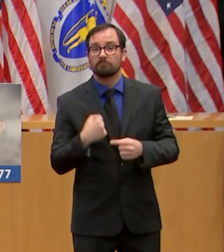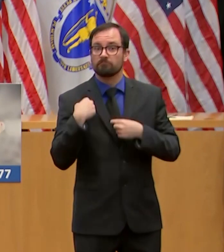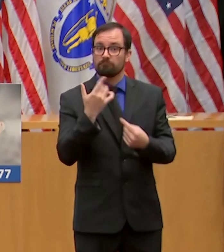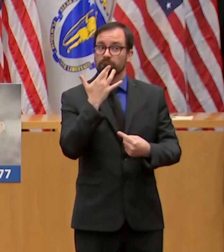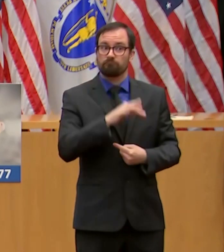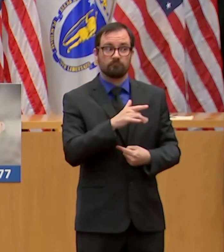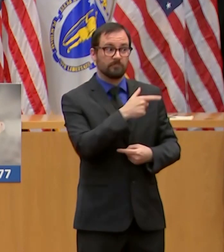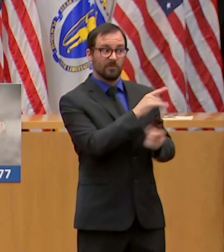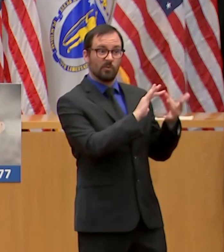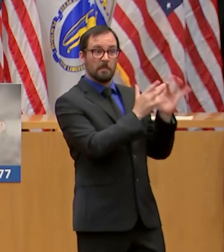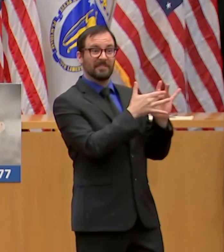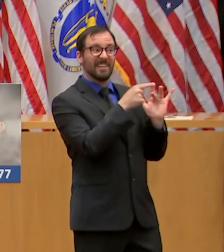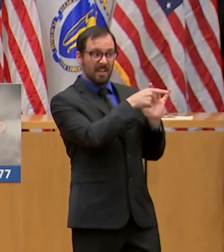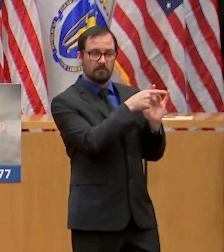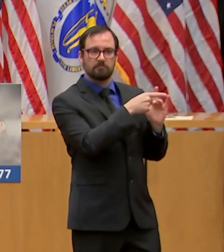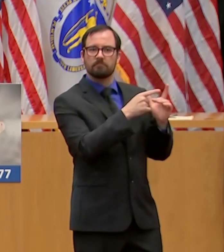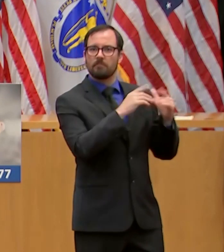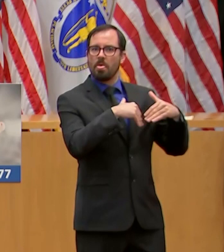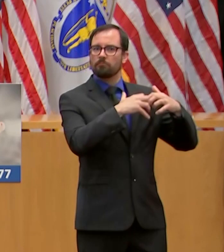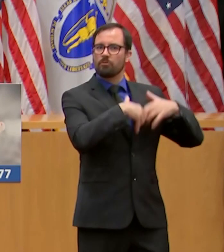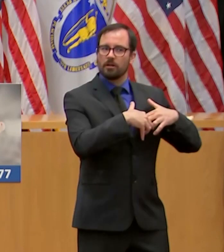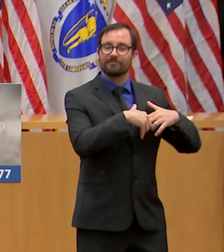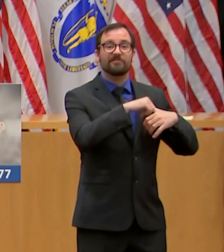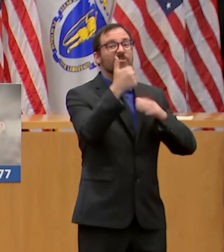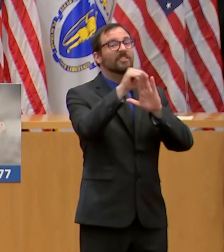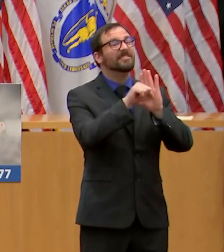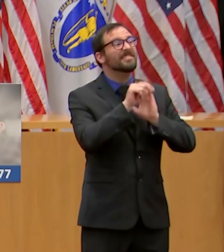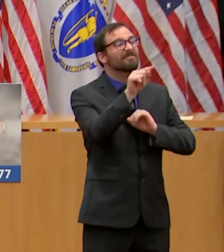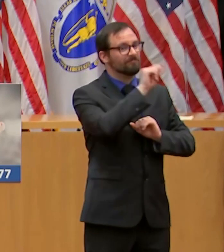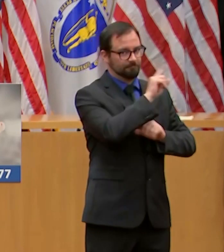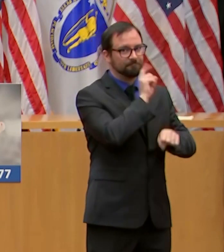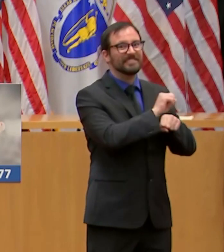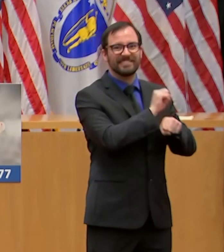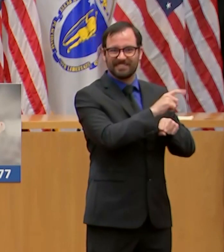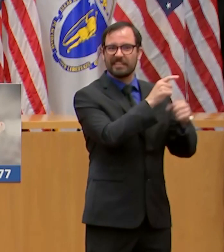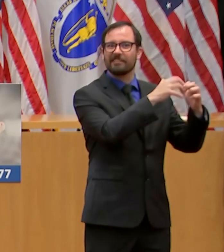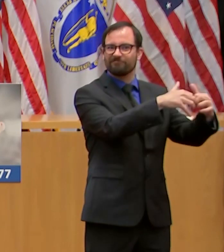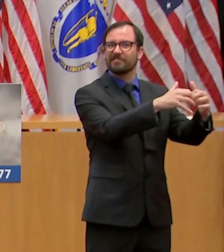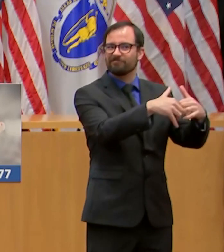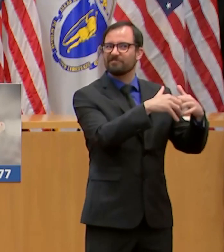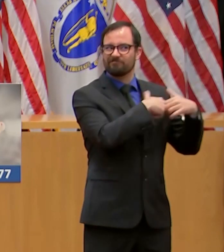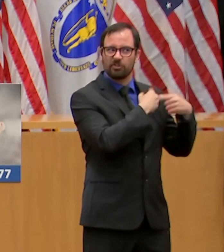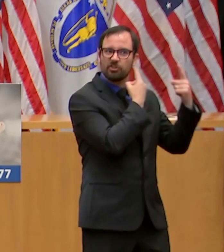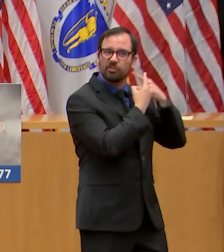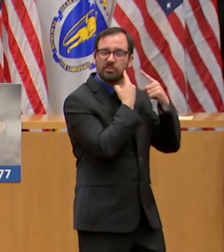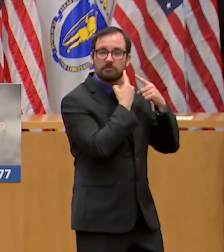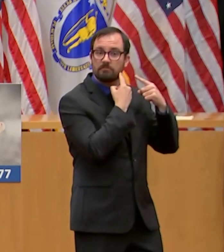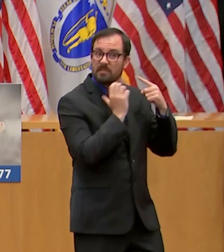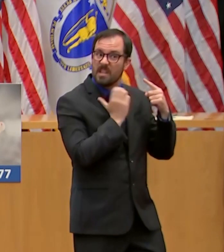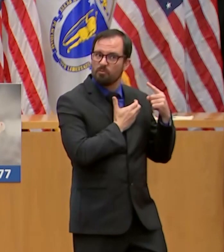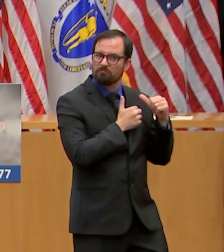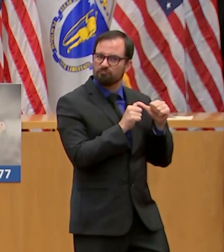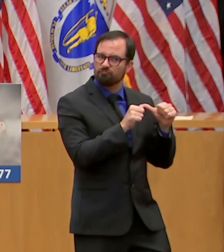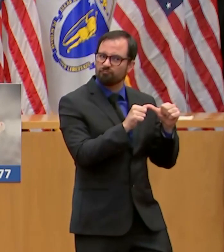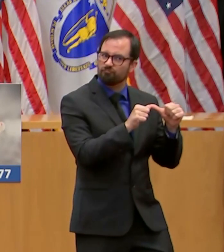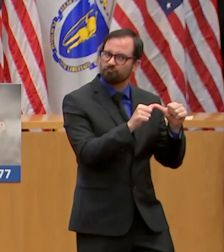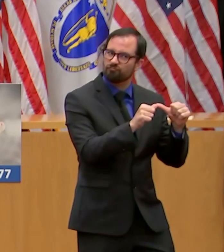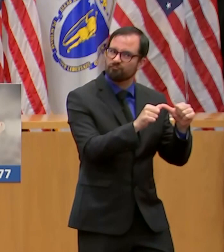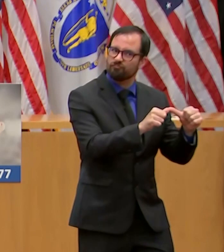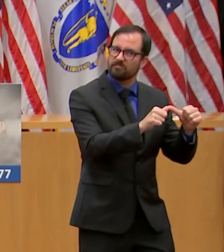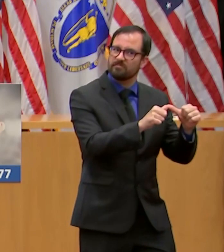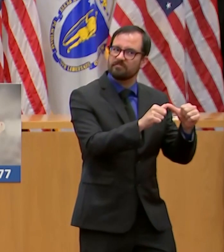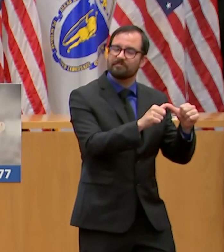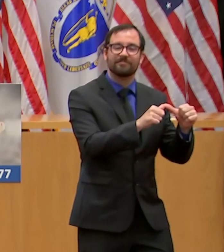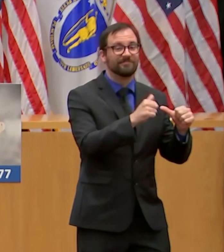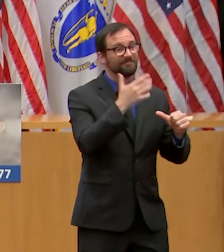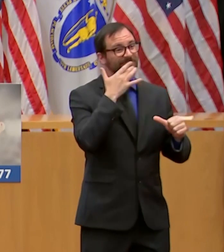and that's thanks in large part to the work we did to migrate the system to the cloud a few years ago. But the sheer volume of this new influx